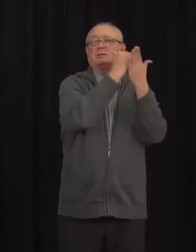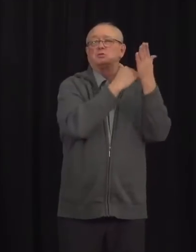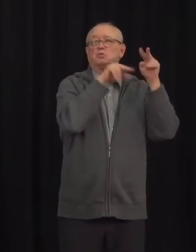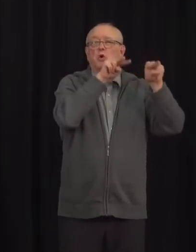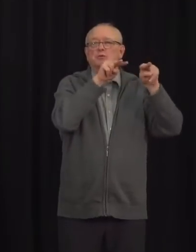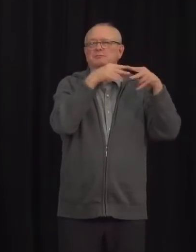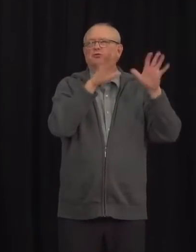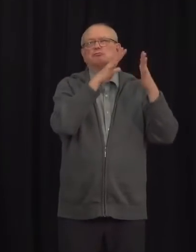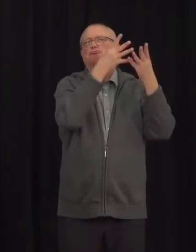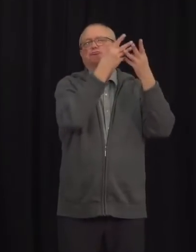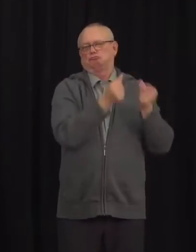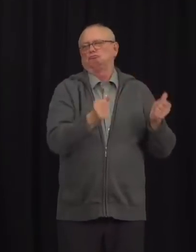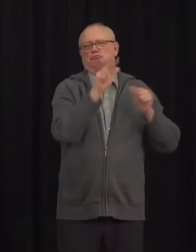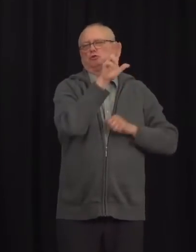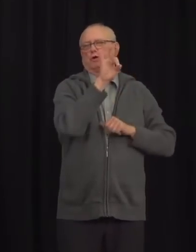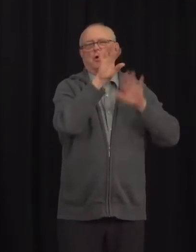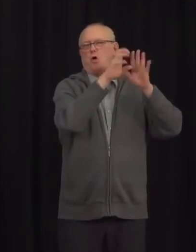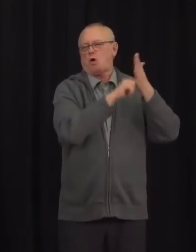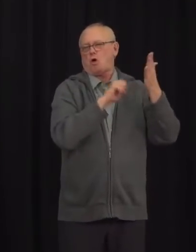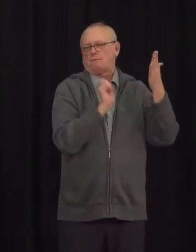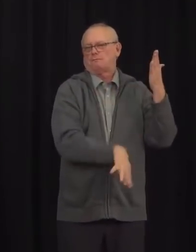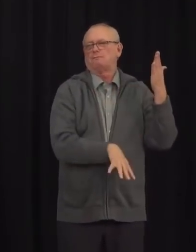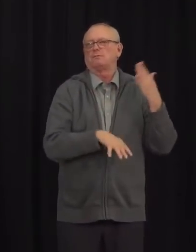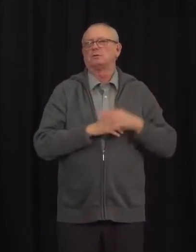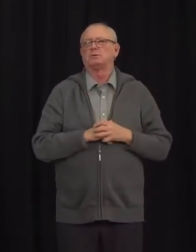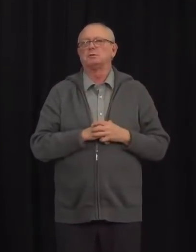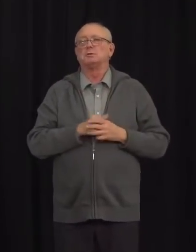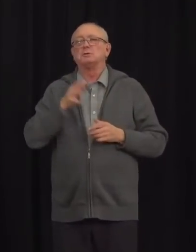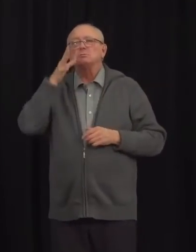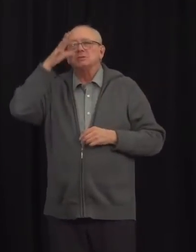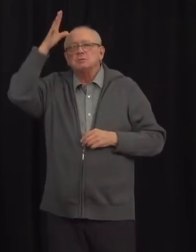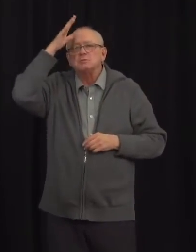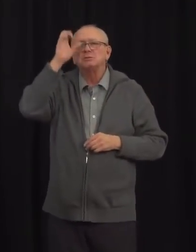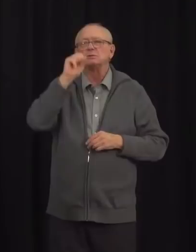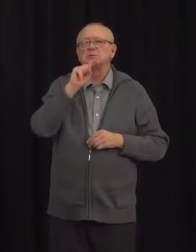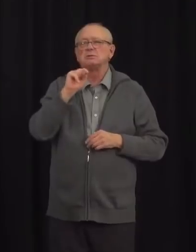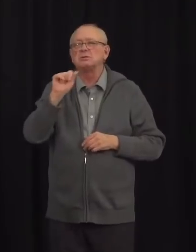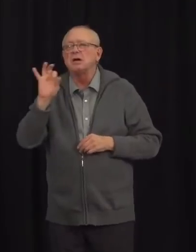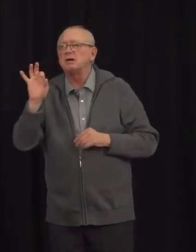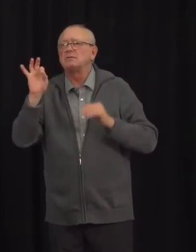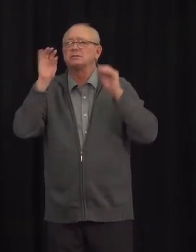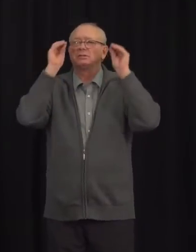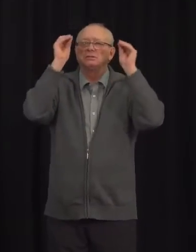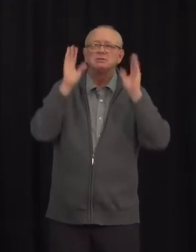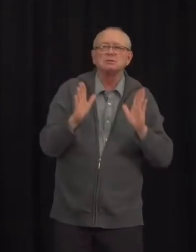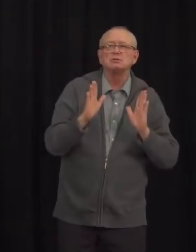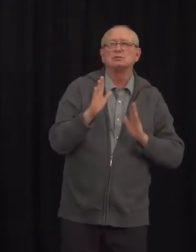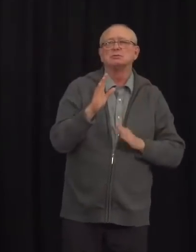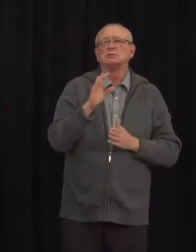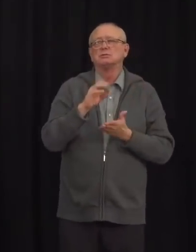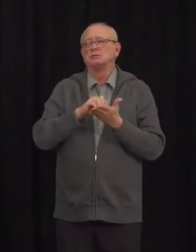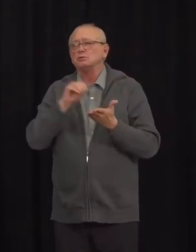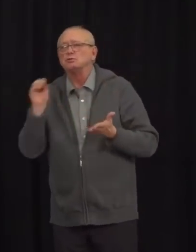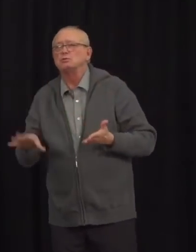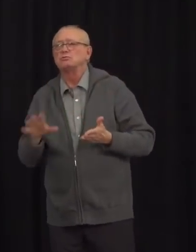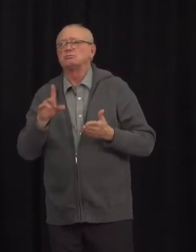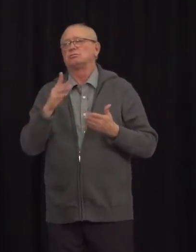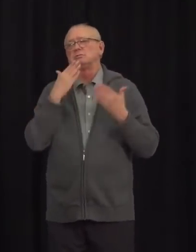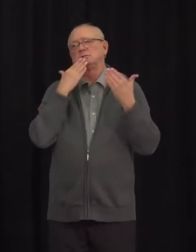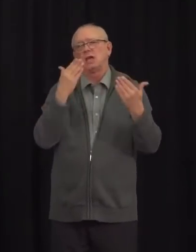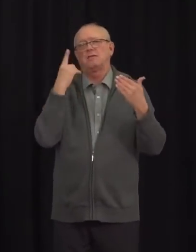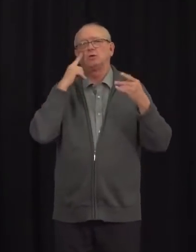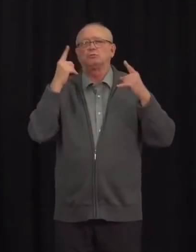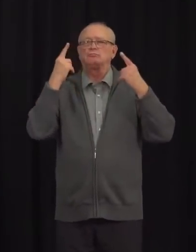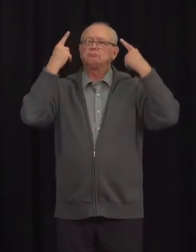ended. Parents, teachers, students, and staff are taking their responsibility to protect one another from